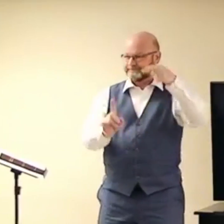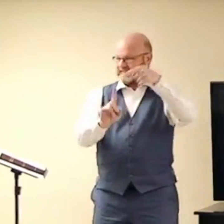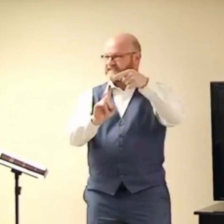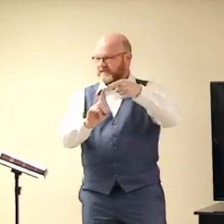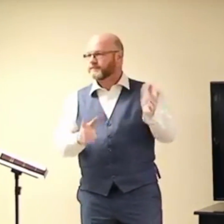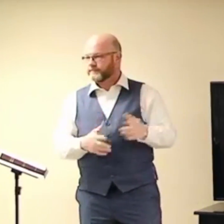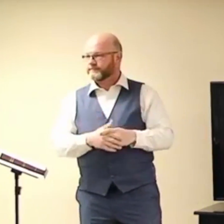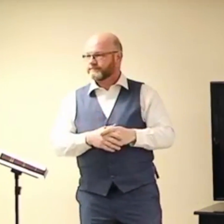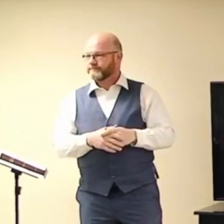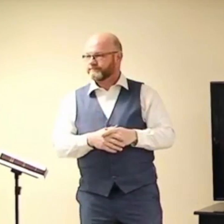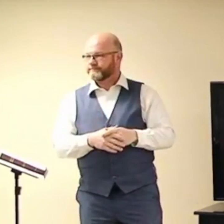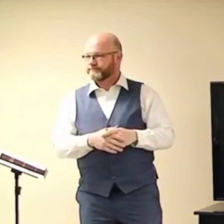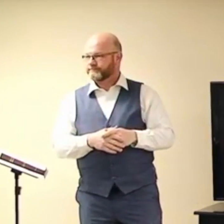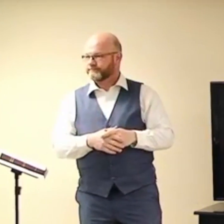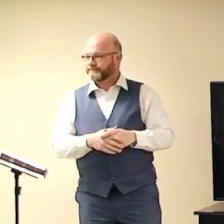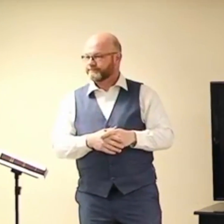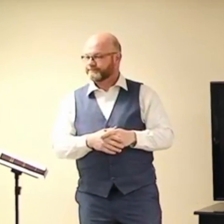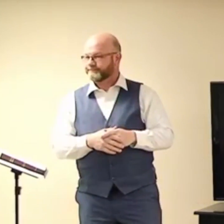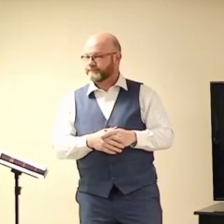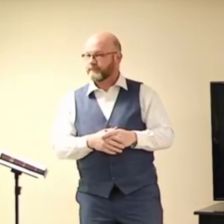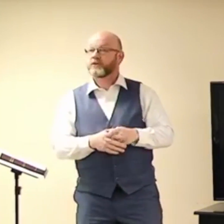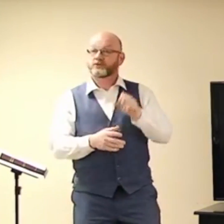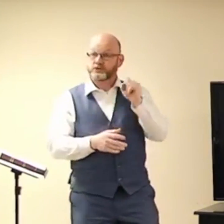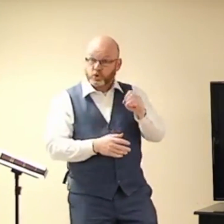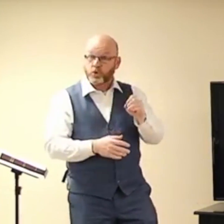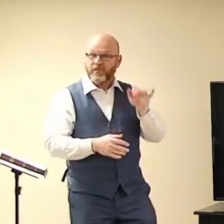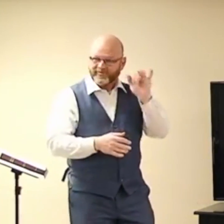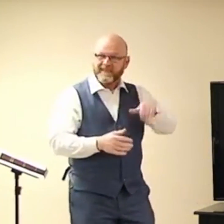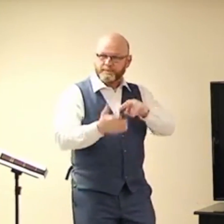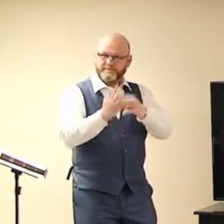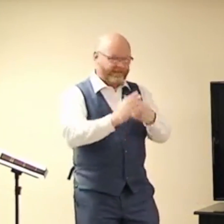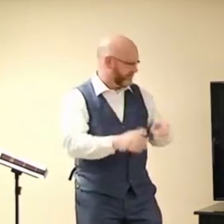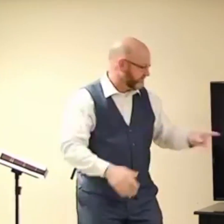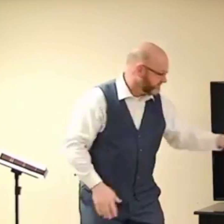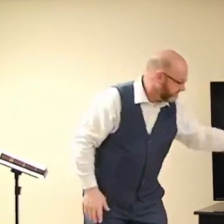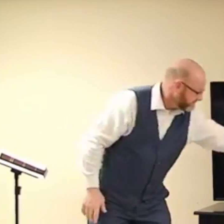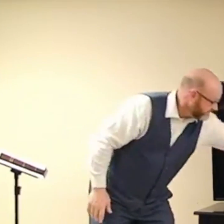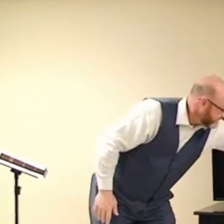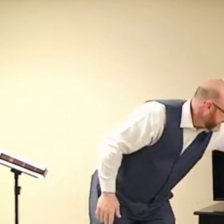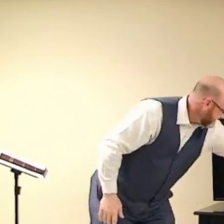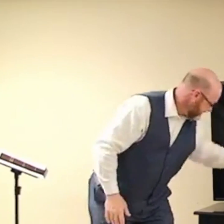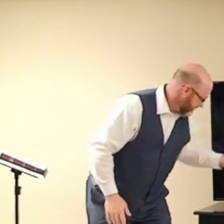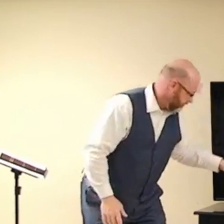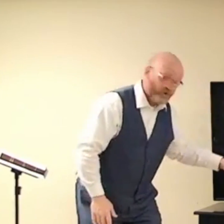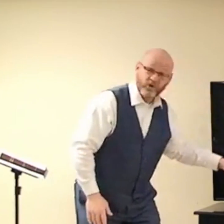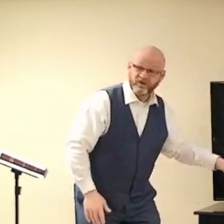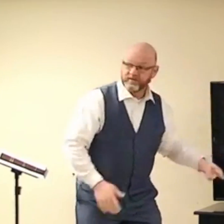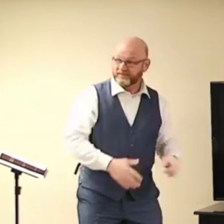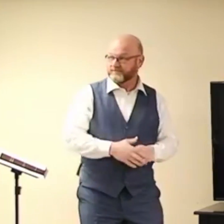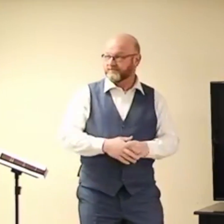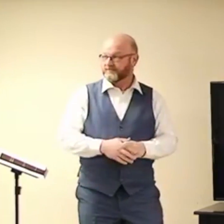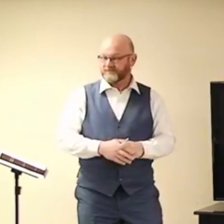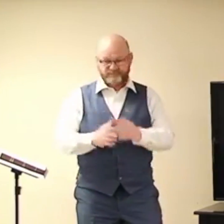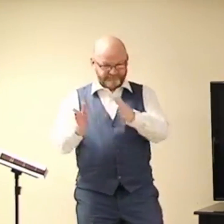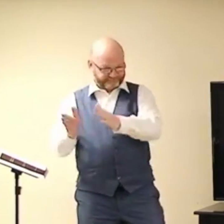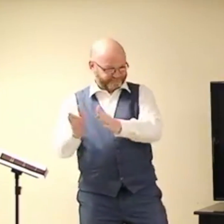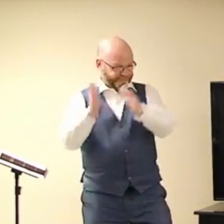Christ did many other things during his life, it's true, but his one and only life goal that he was sent into the world